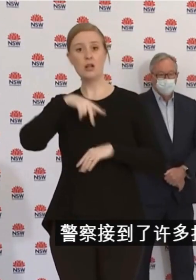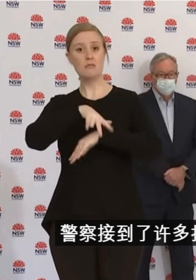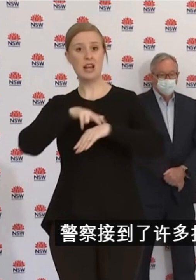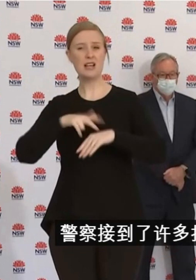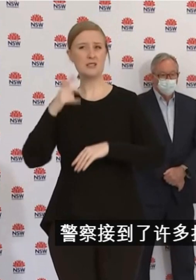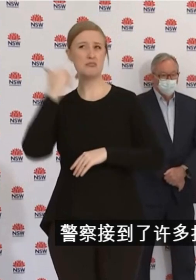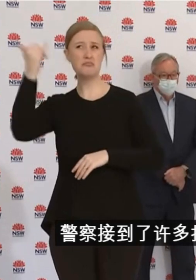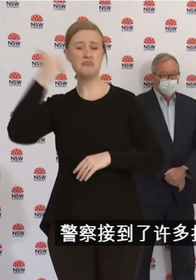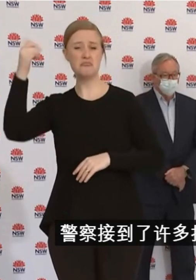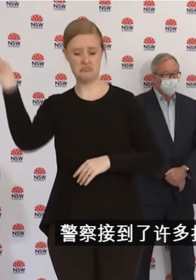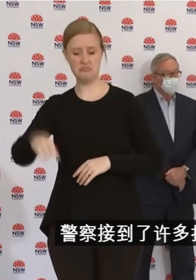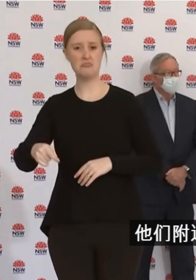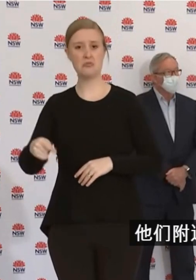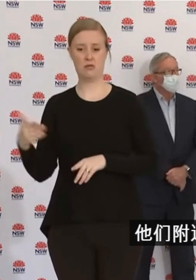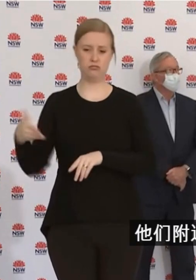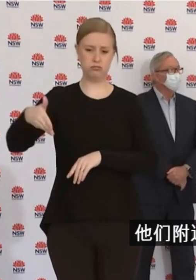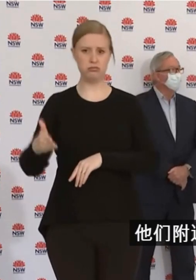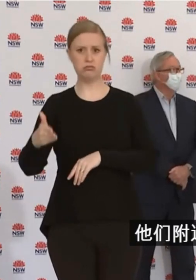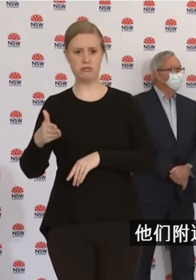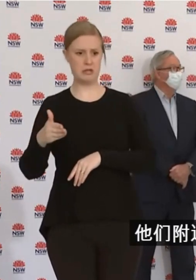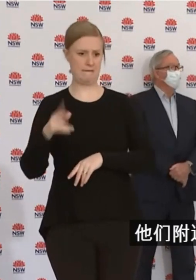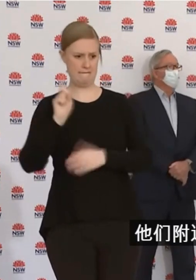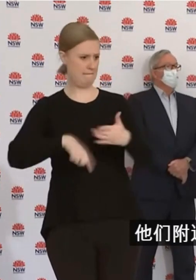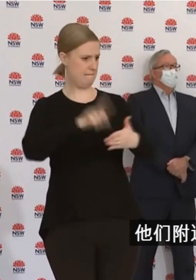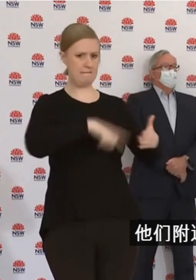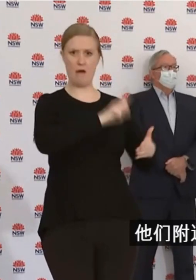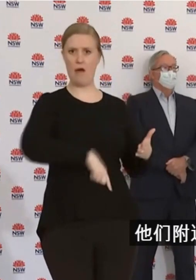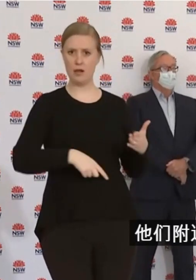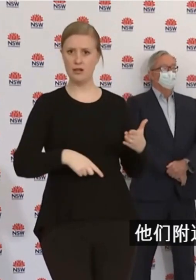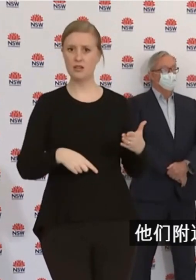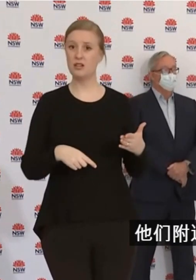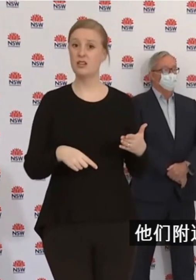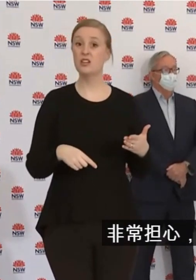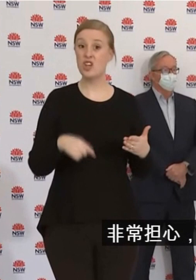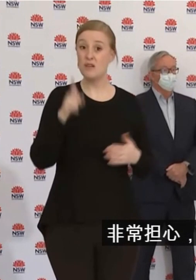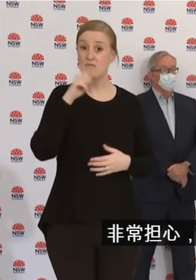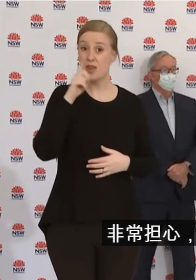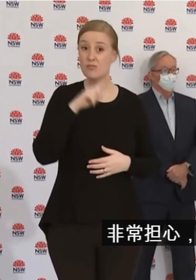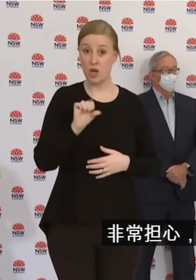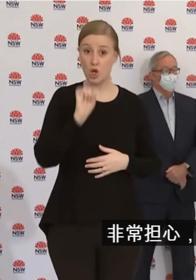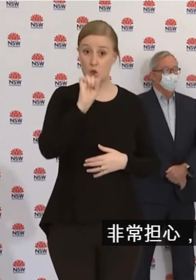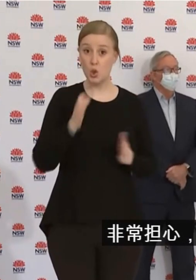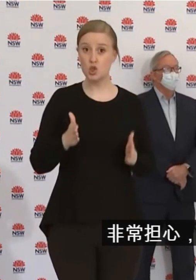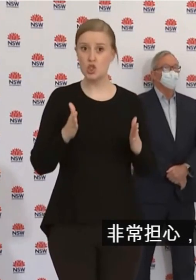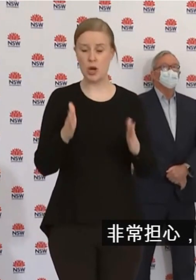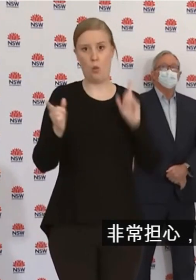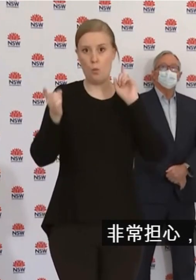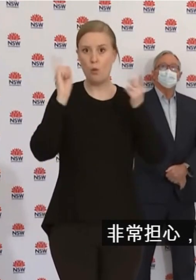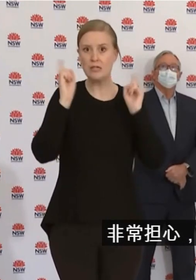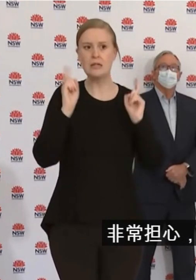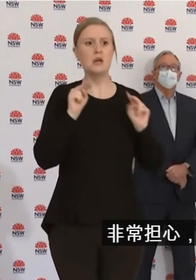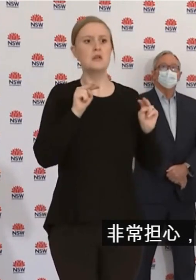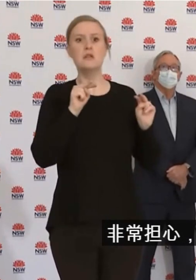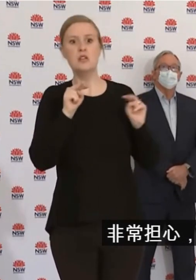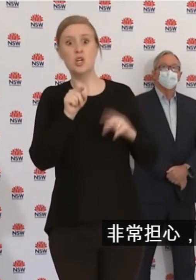calls to police. So these are events where people in their neighbourhood are so concerned that they're calling the